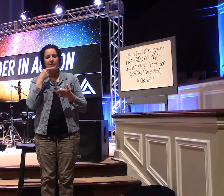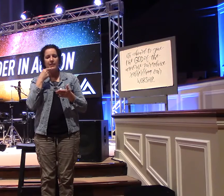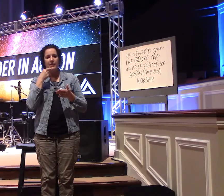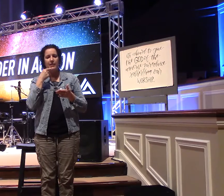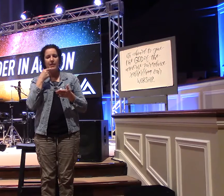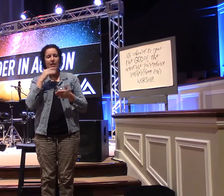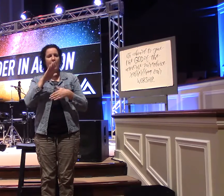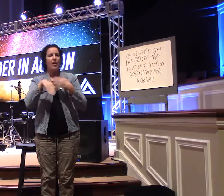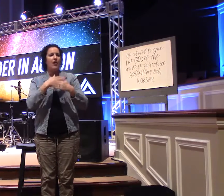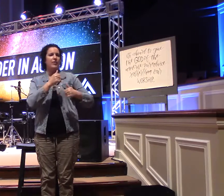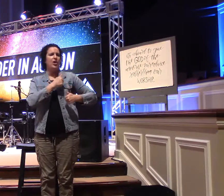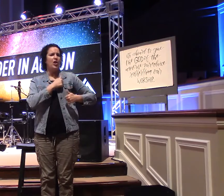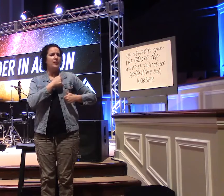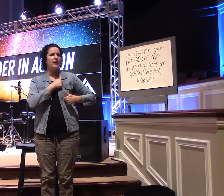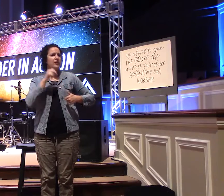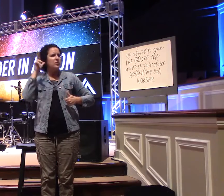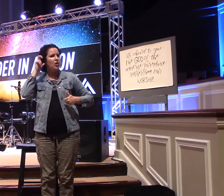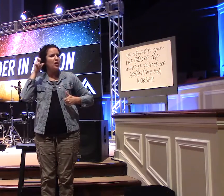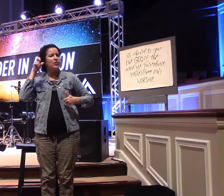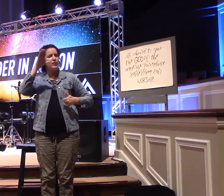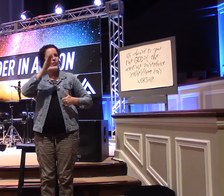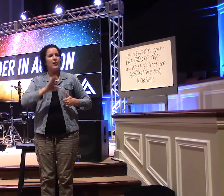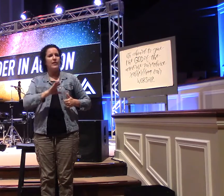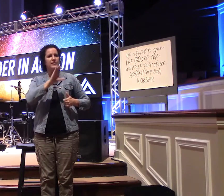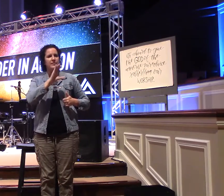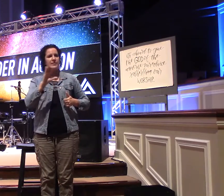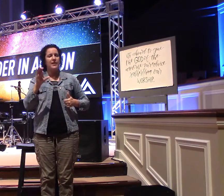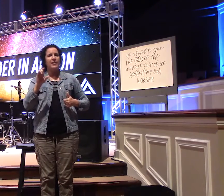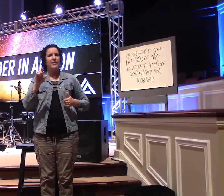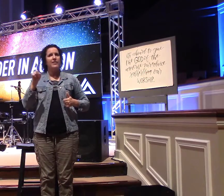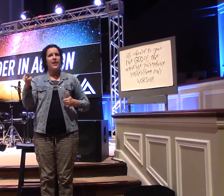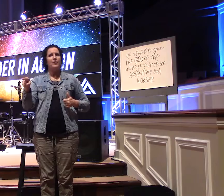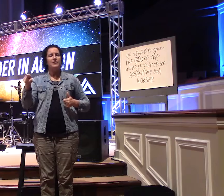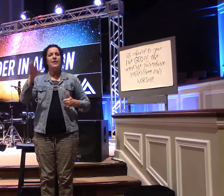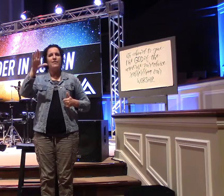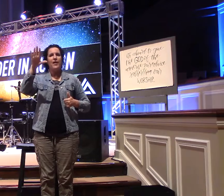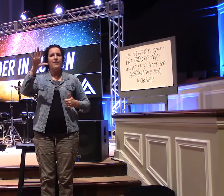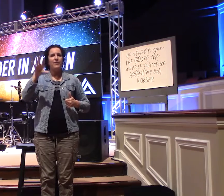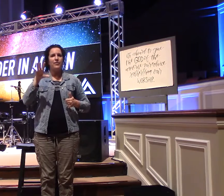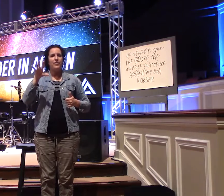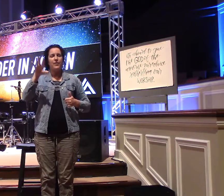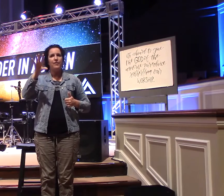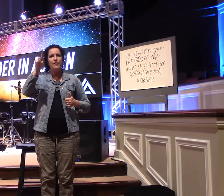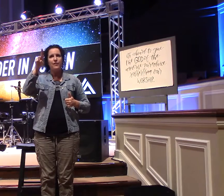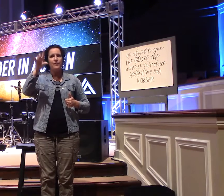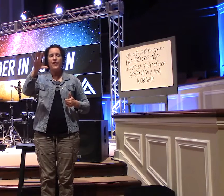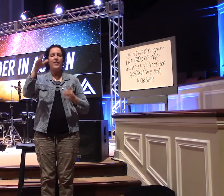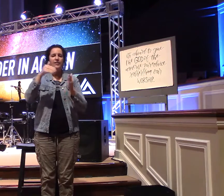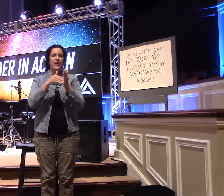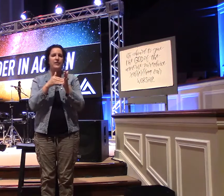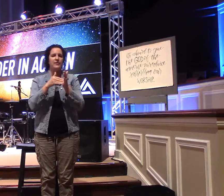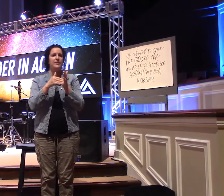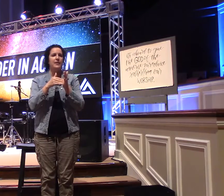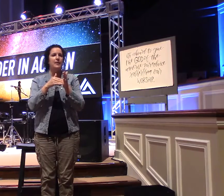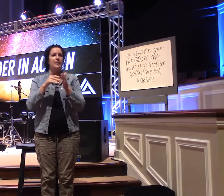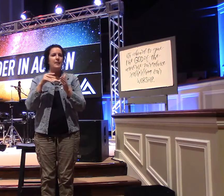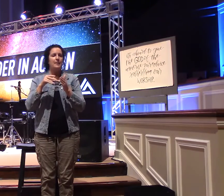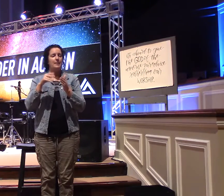Guard has heard of Christ. The Praetorian Guard was 5,000 men. They rotated around being chained to